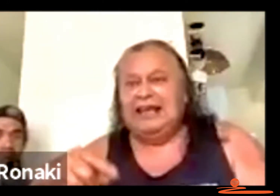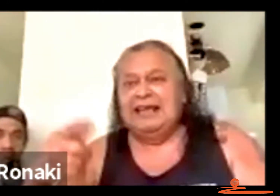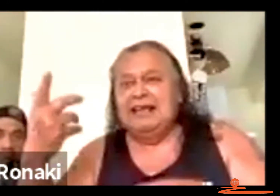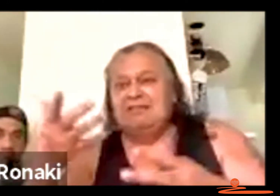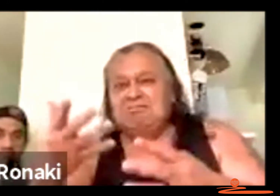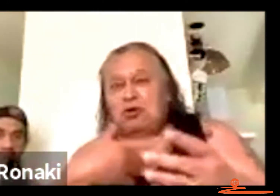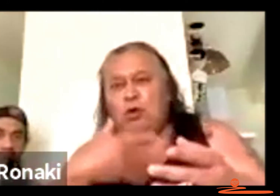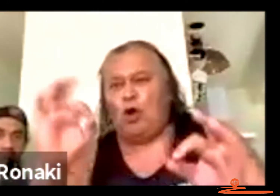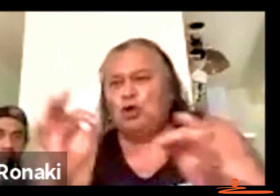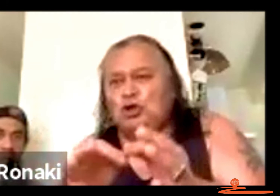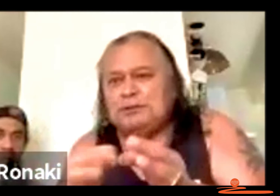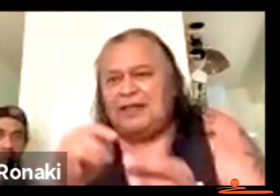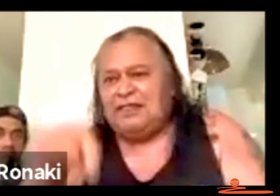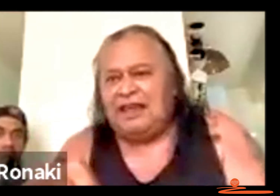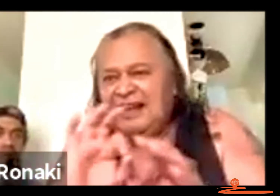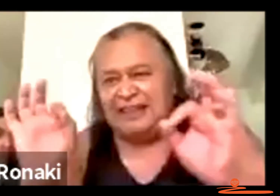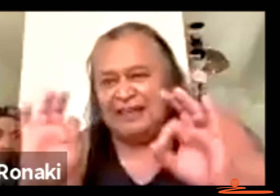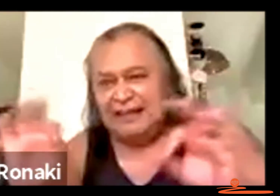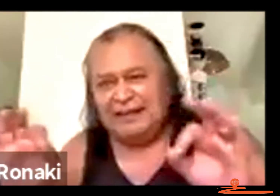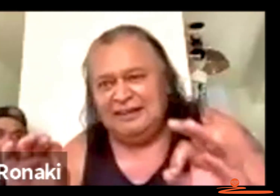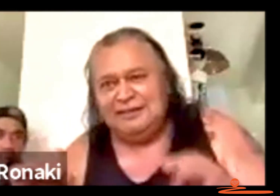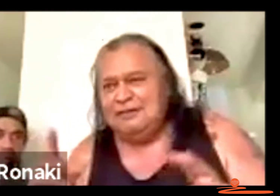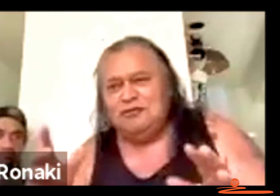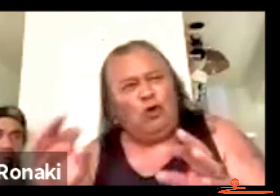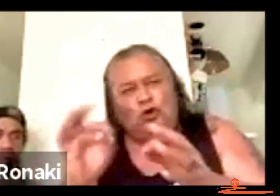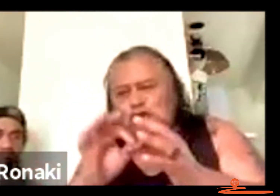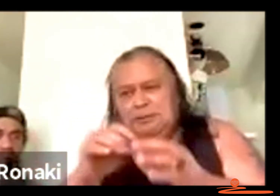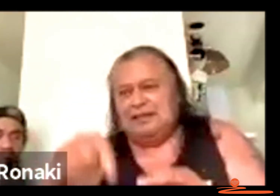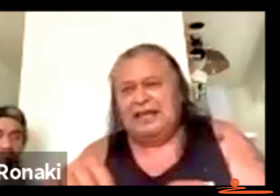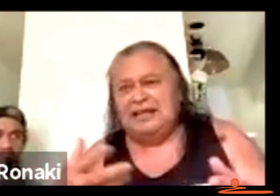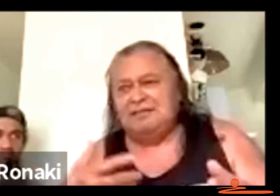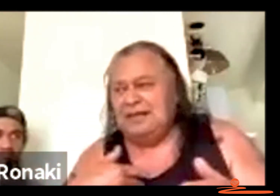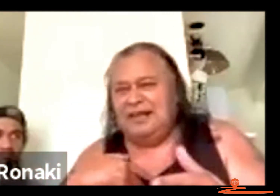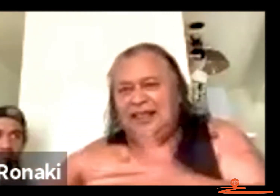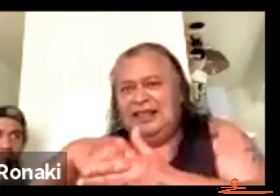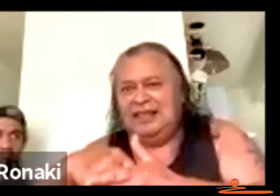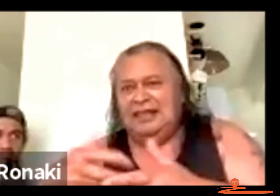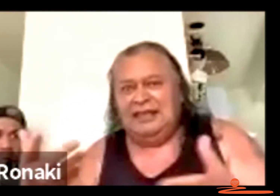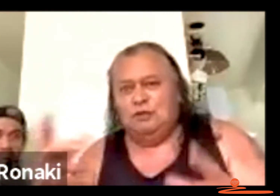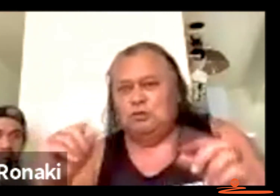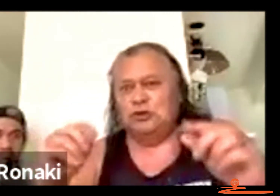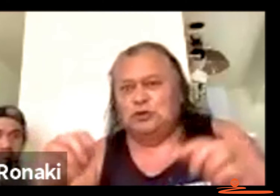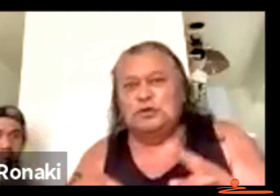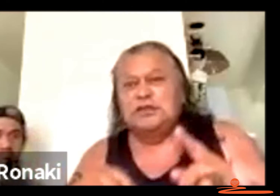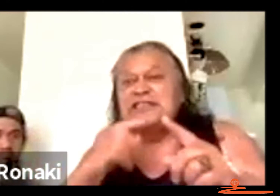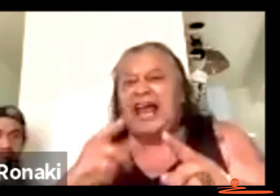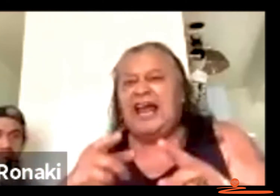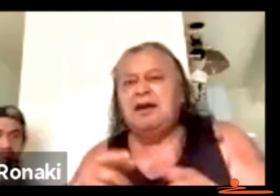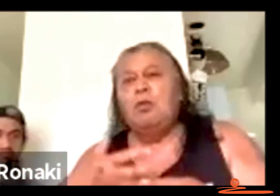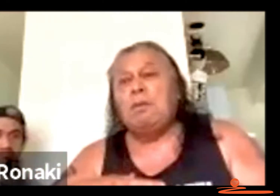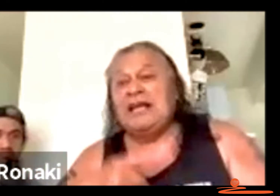gentleman's coming here. He's on the premises. There's no interpreter. I didn't have an interpreter at that time. And